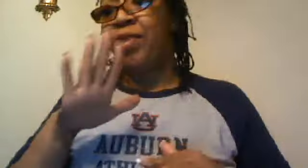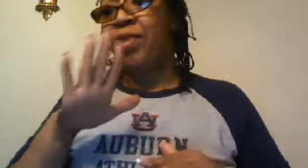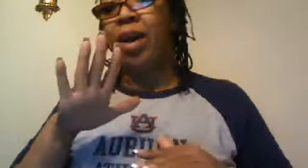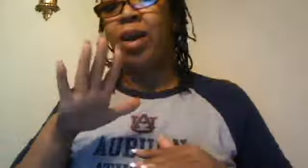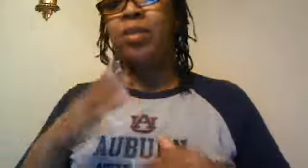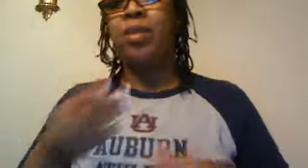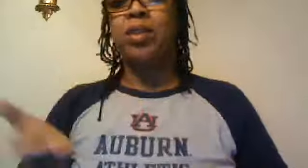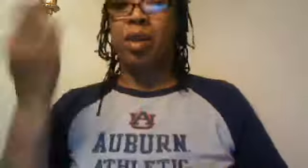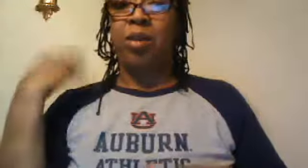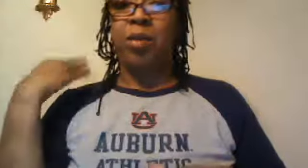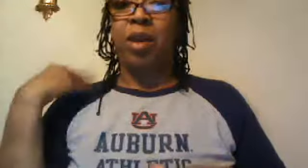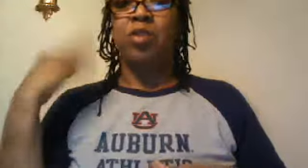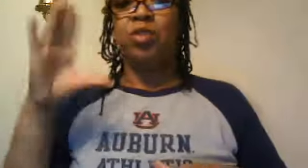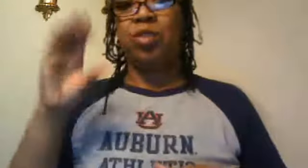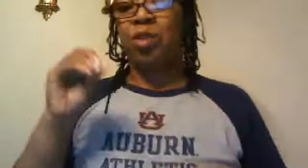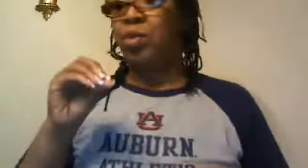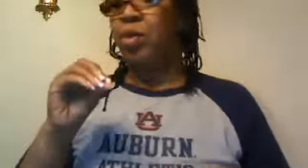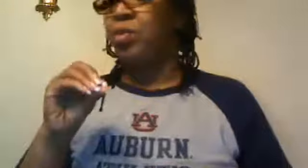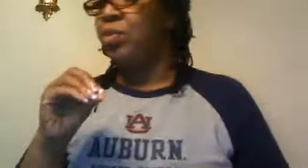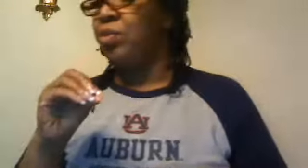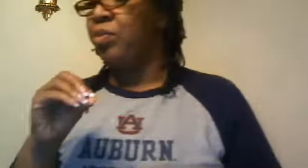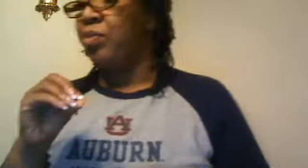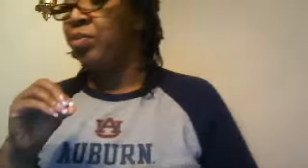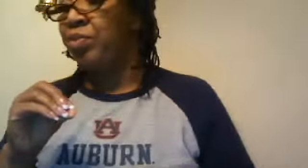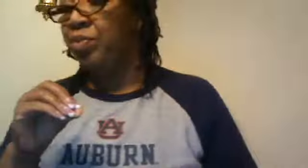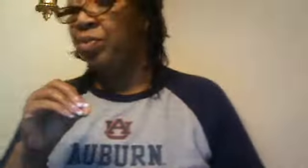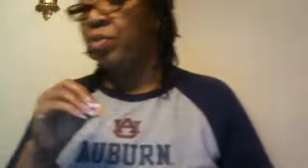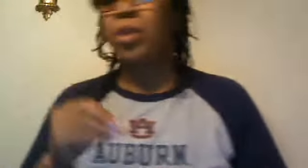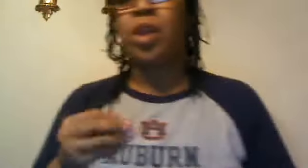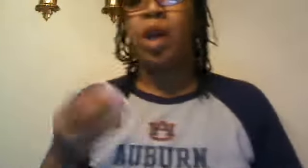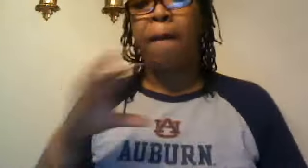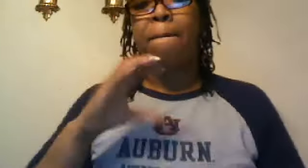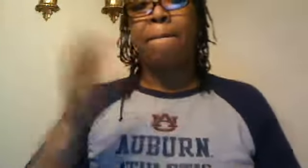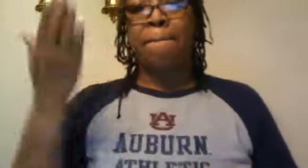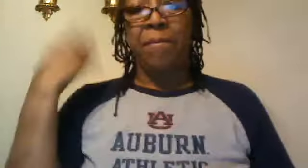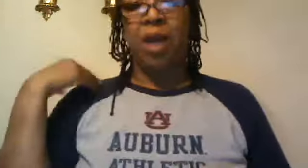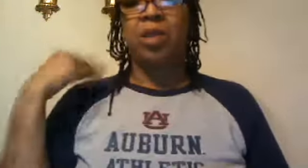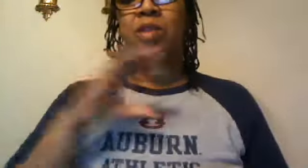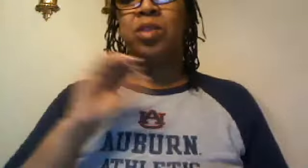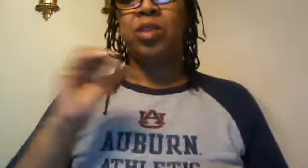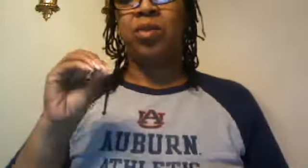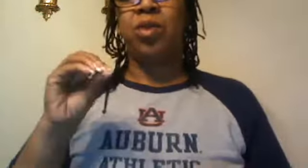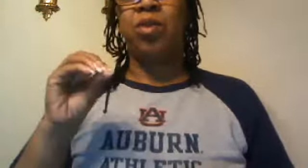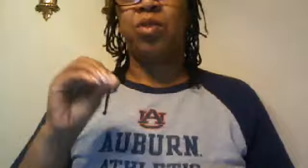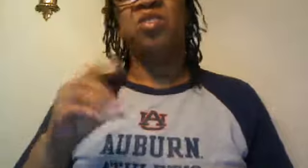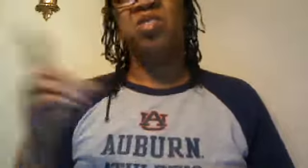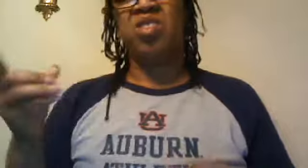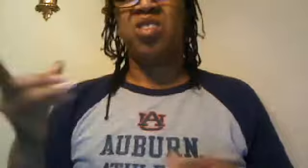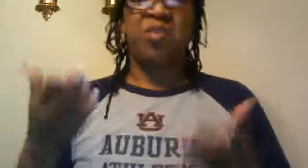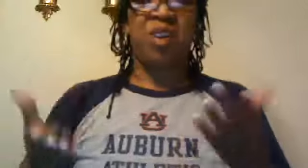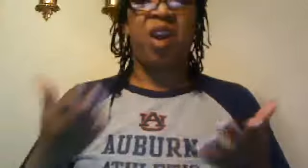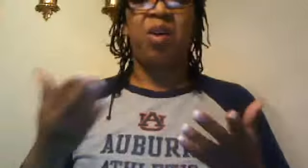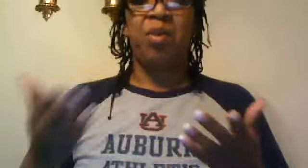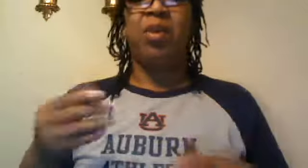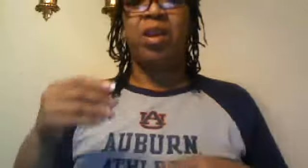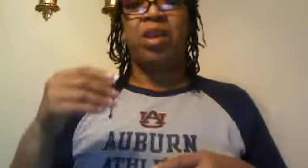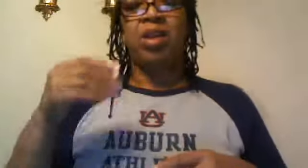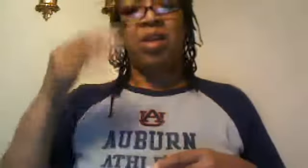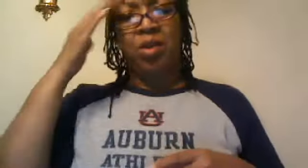back to 0. That is going to get us back right over here to 0, and you probably already knew this. And this is a pretty,